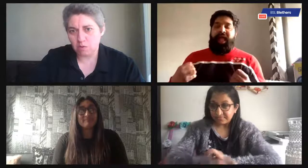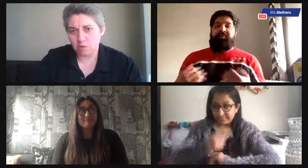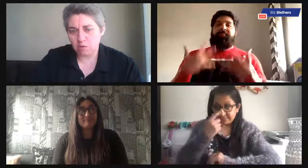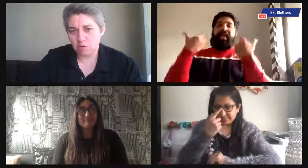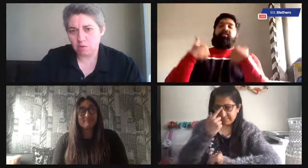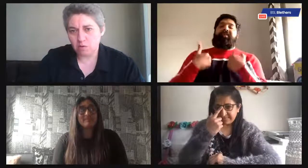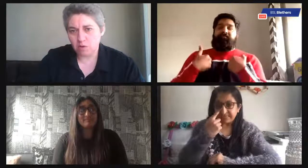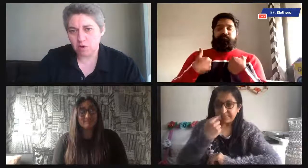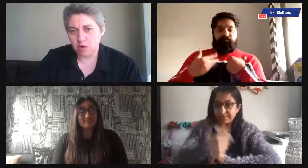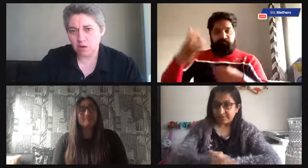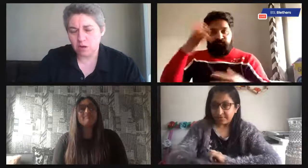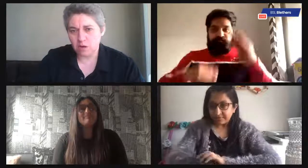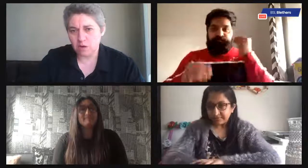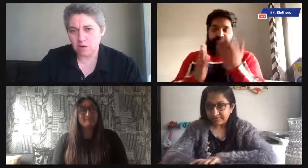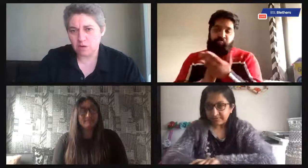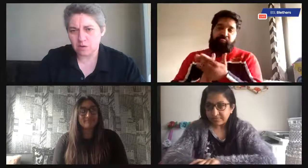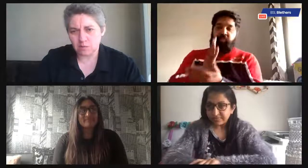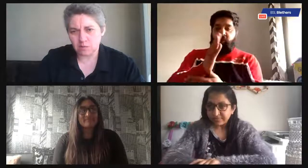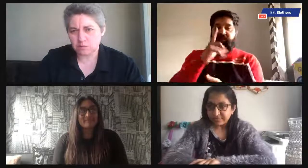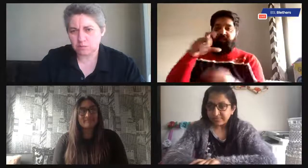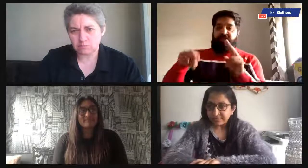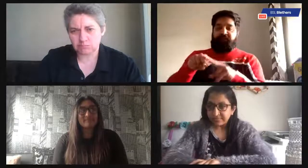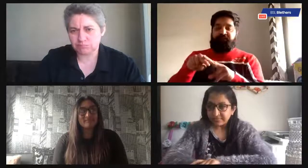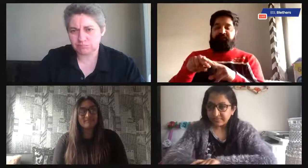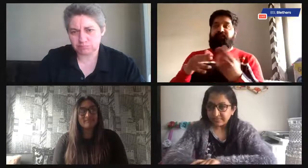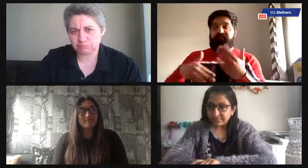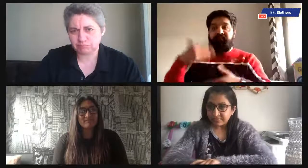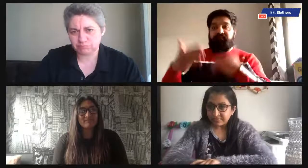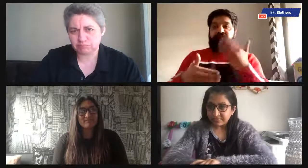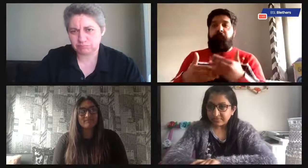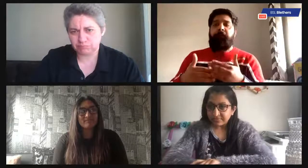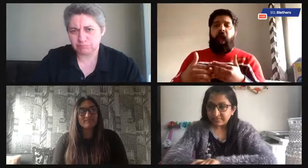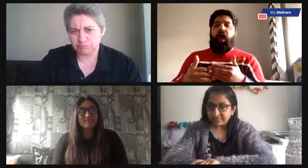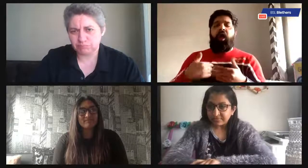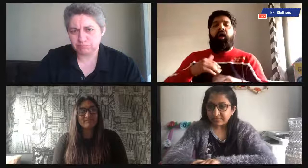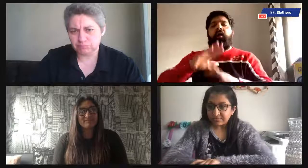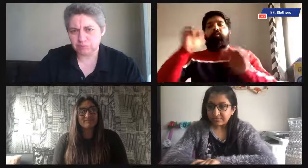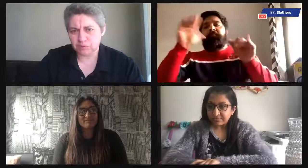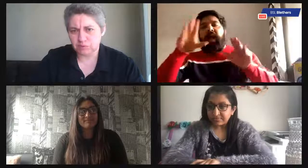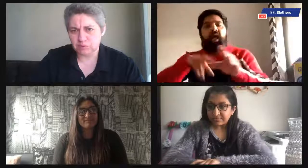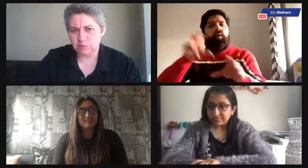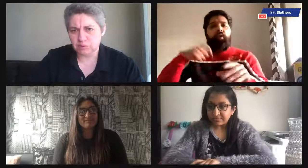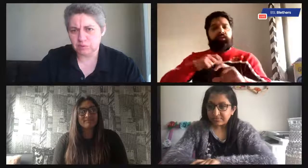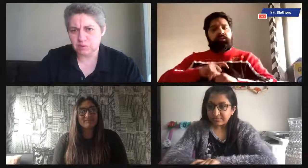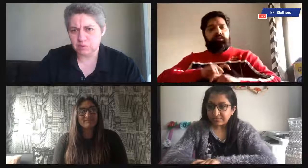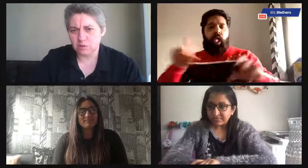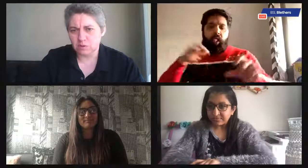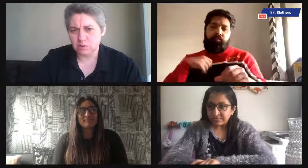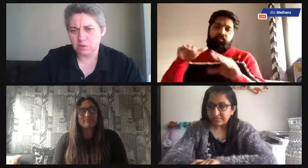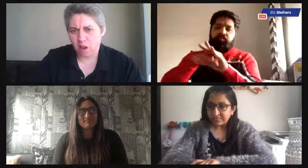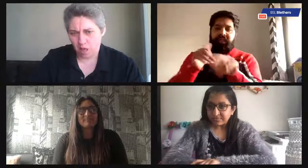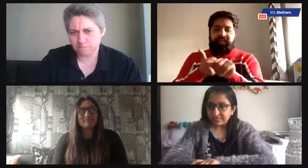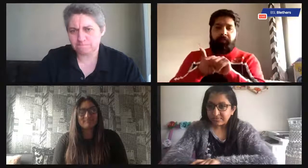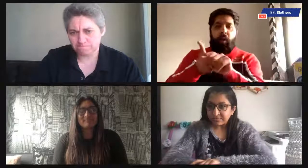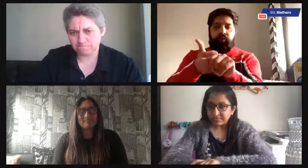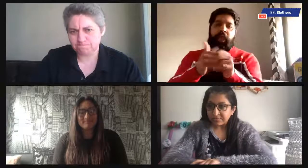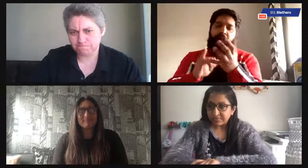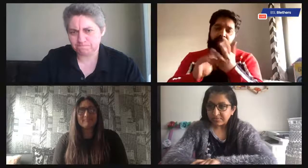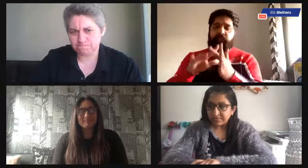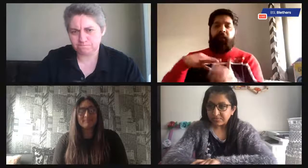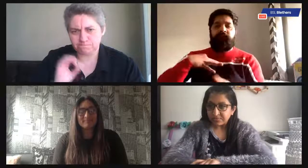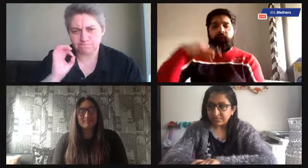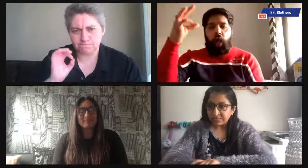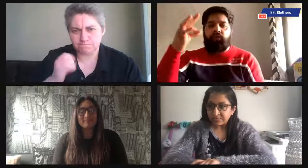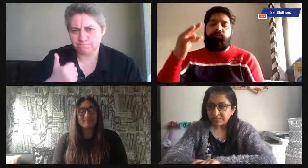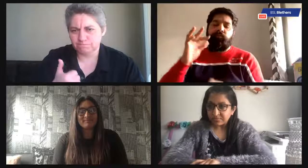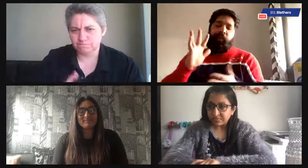us all. I've been overwhelmed with the learning and the journey that I've been through. But I'm not saying